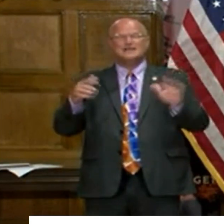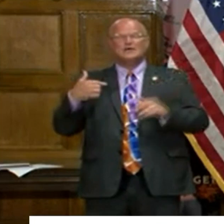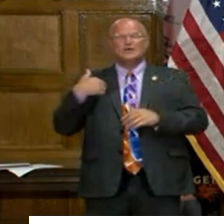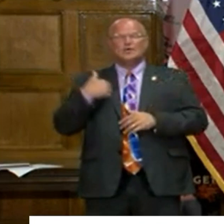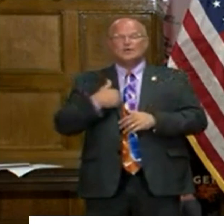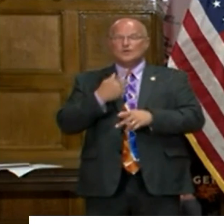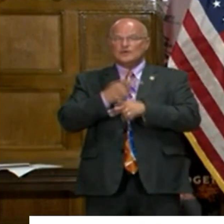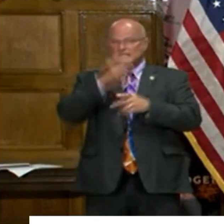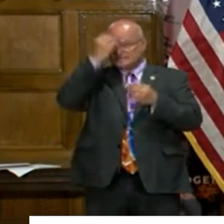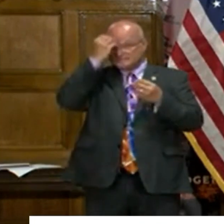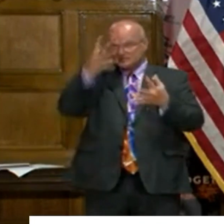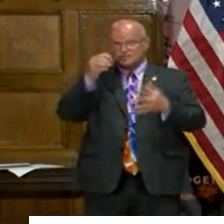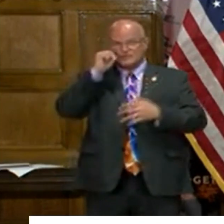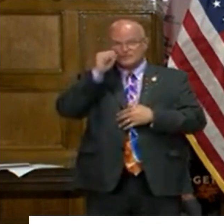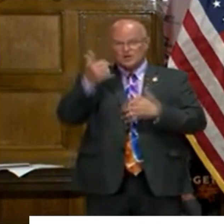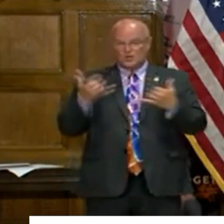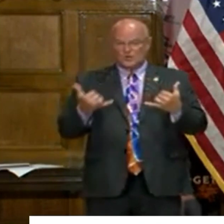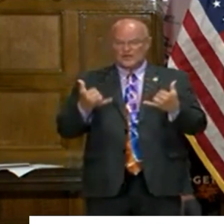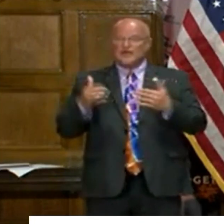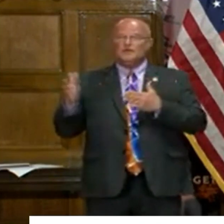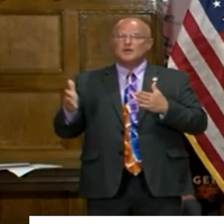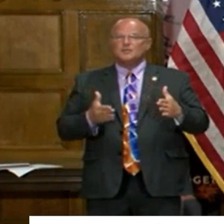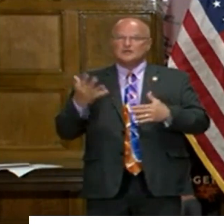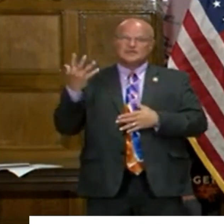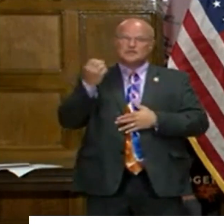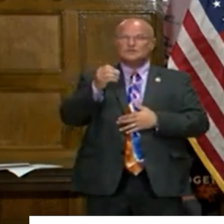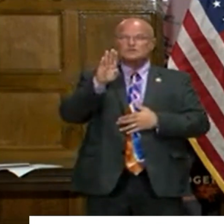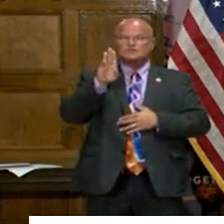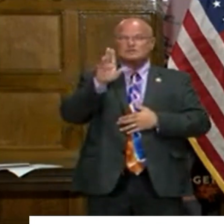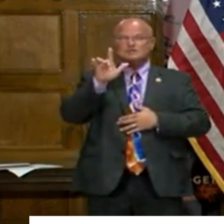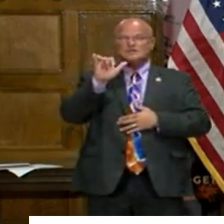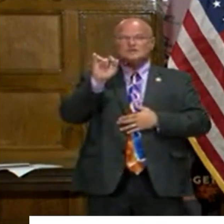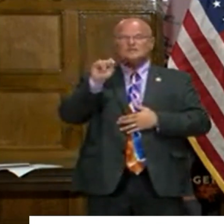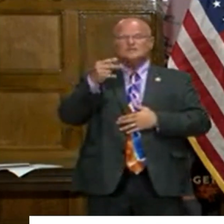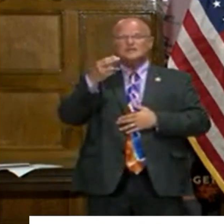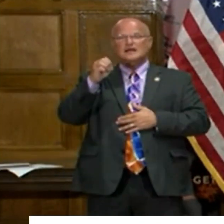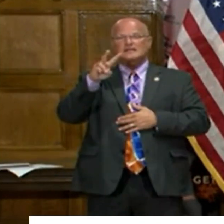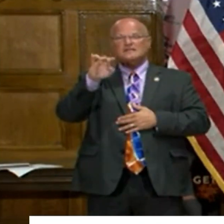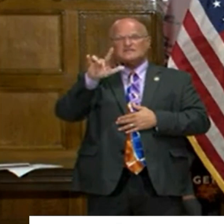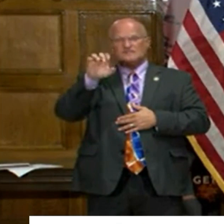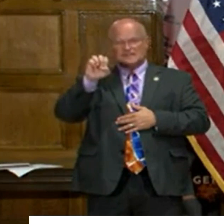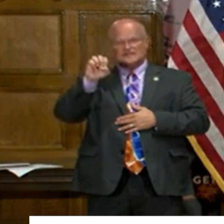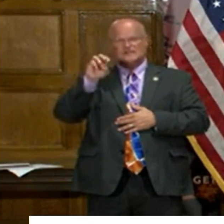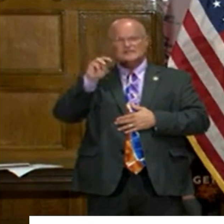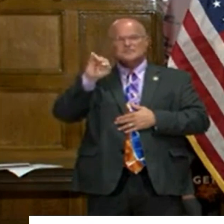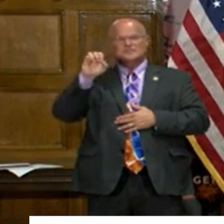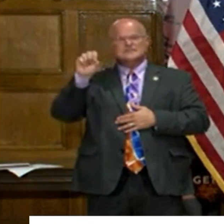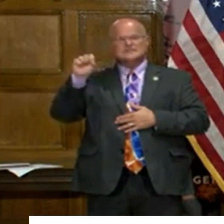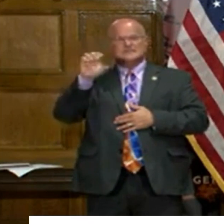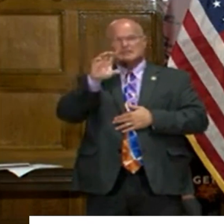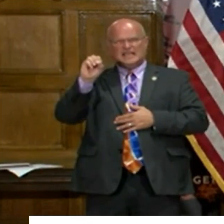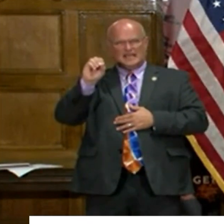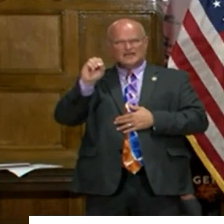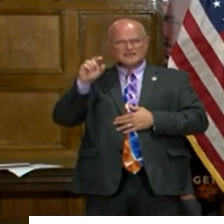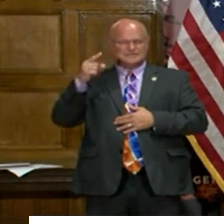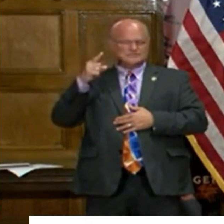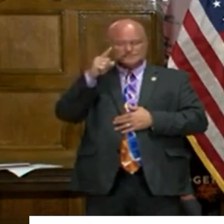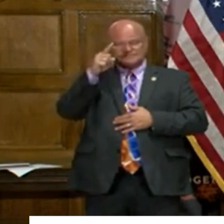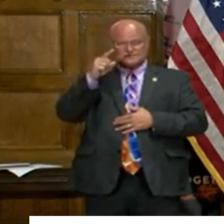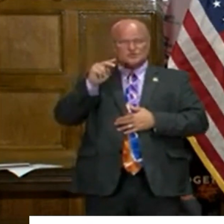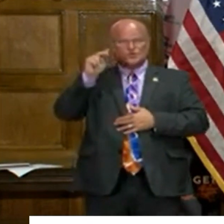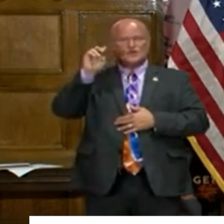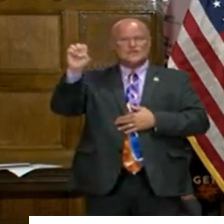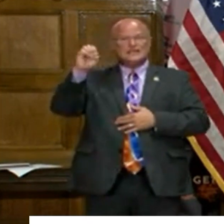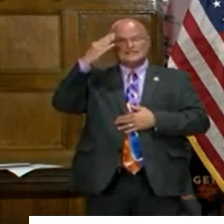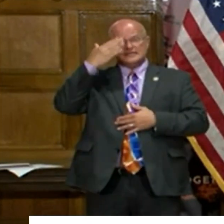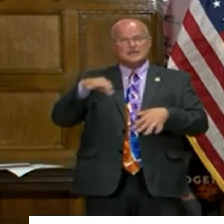We will keep you posted about tomorrow. Right now, we plan on being in Blytheville, Mississippi County, and that's important